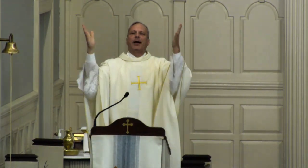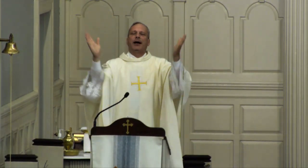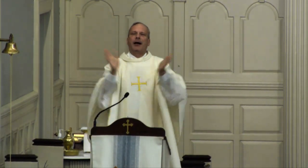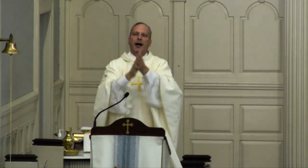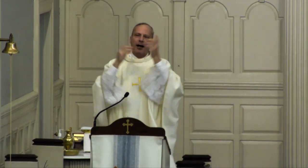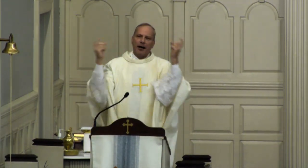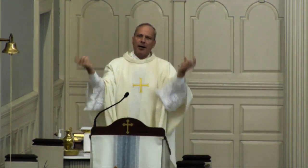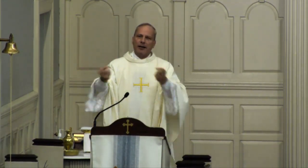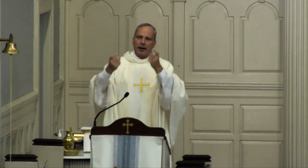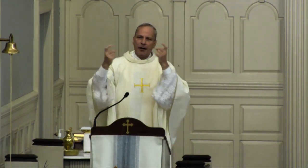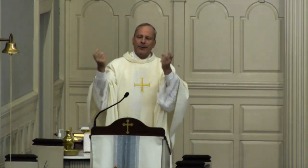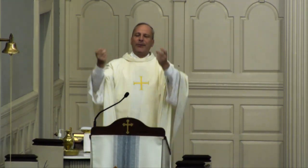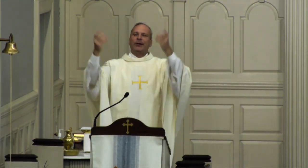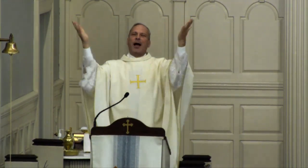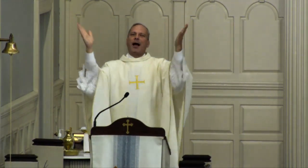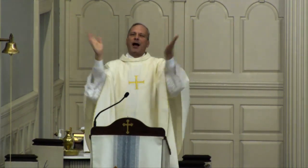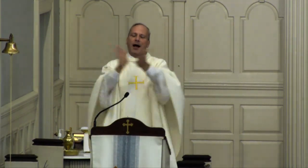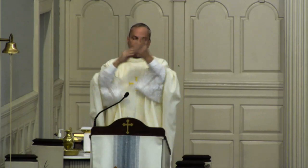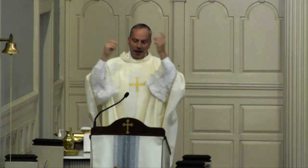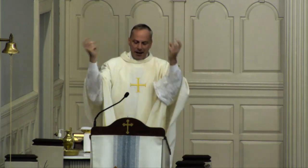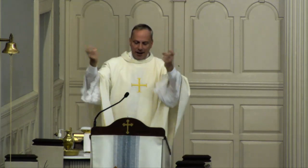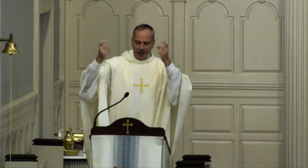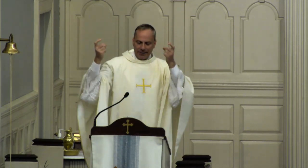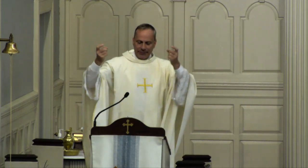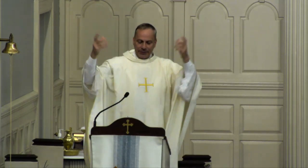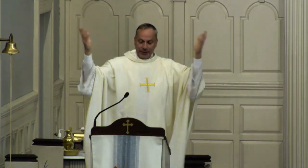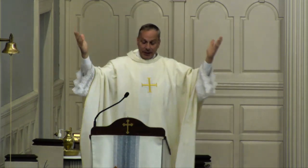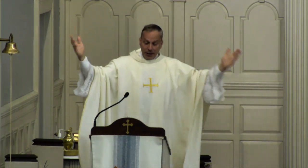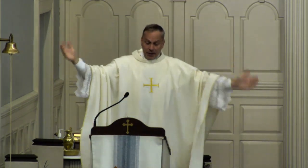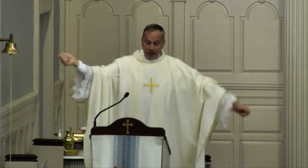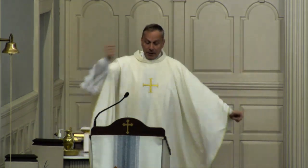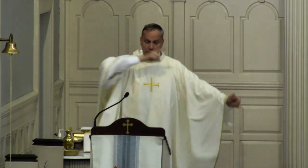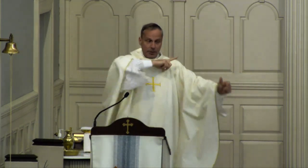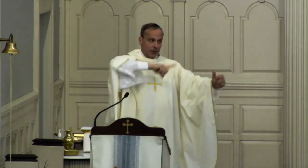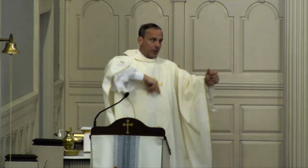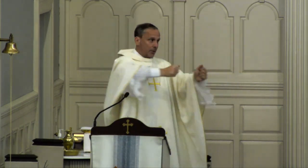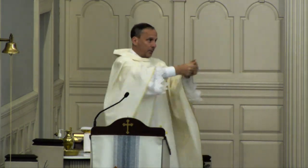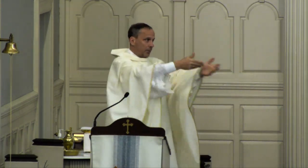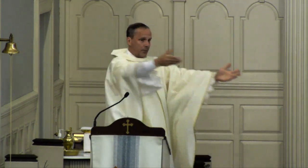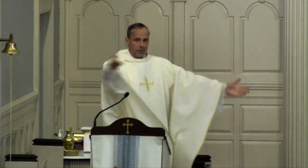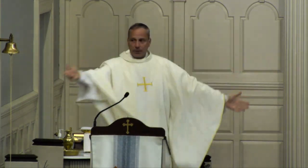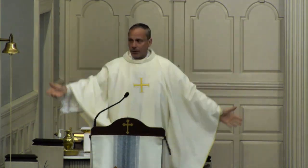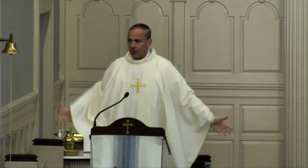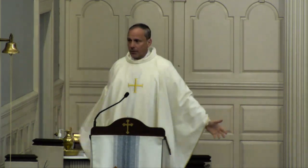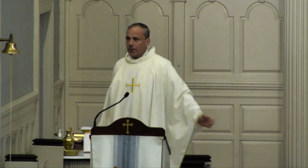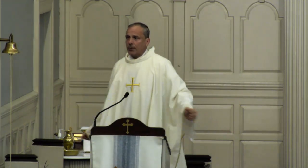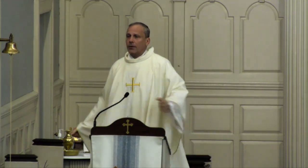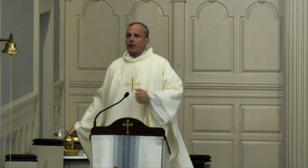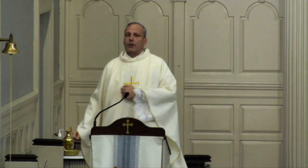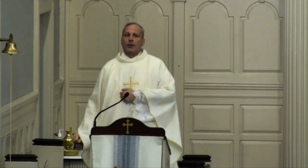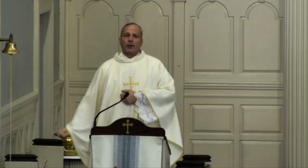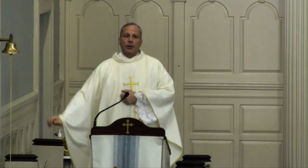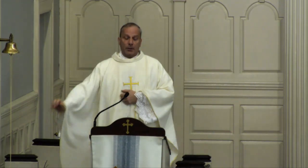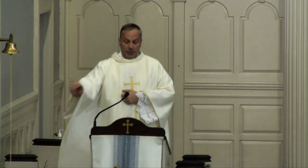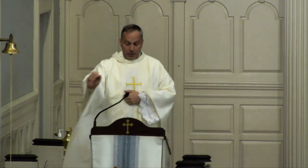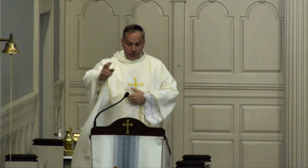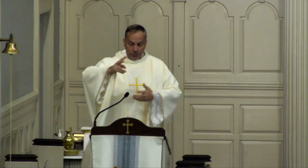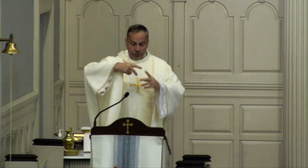Alleluia. Alleluia. Alleluia. The Lord be with you.